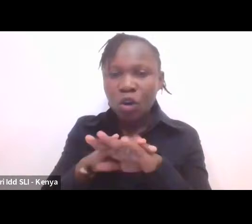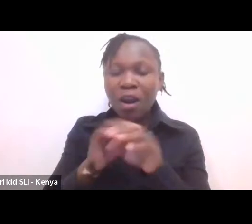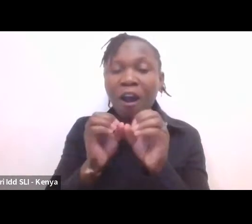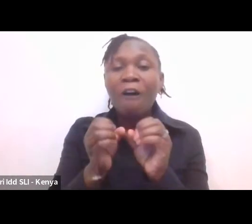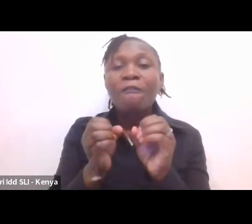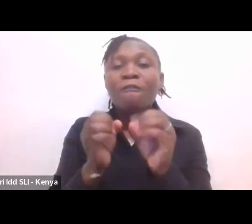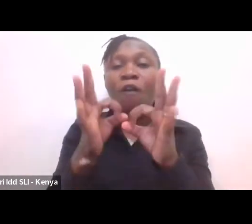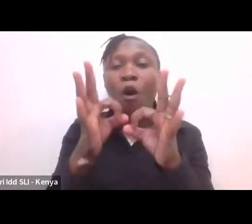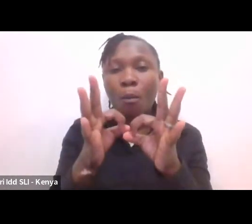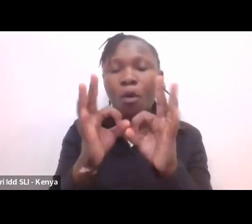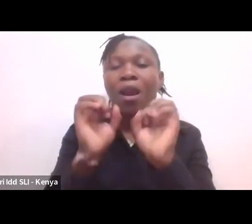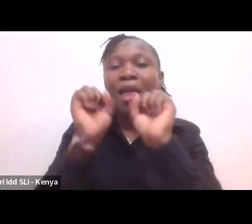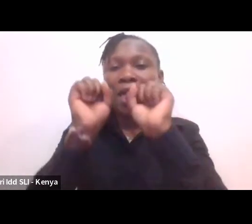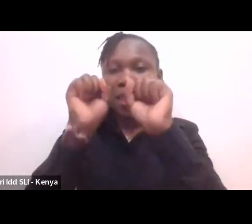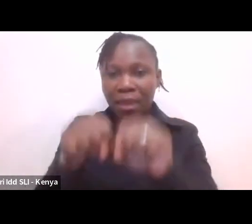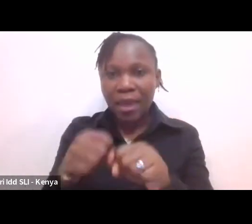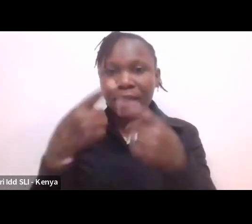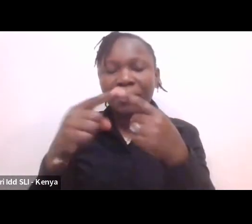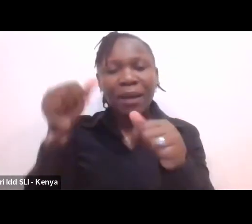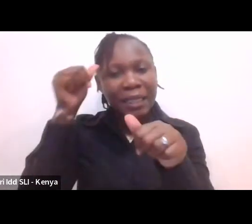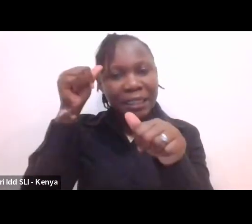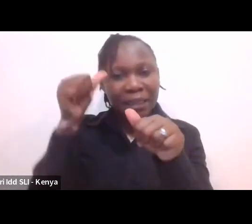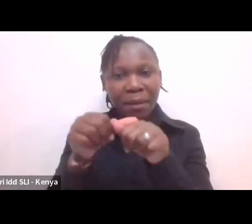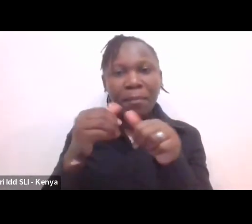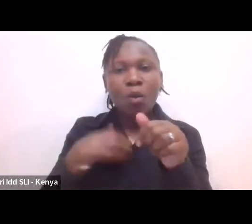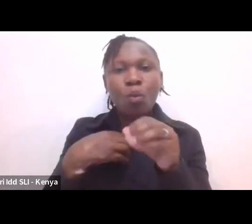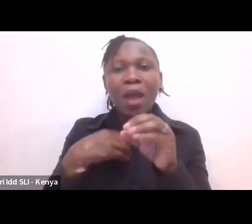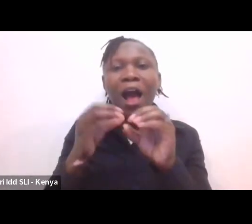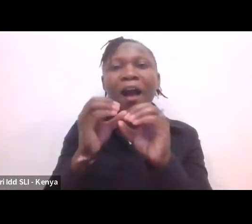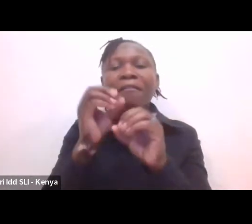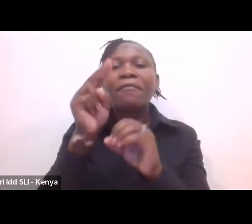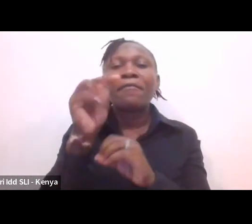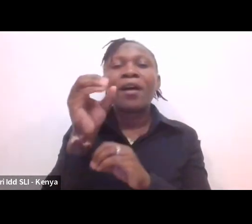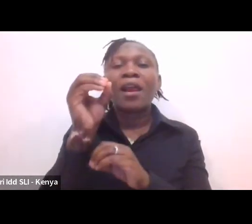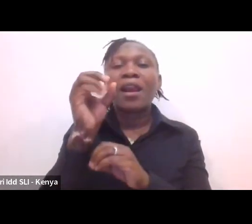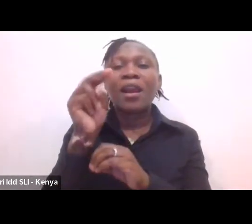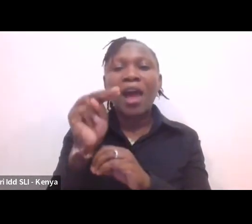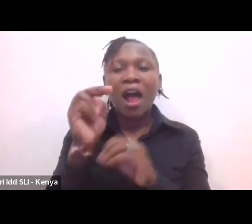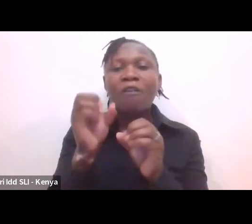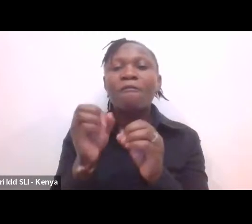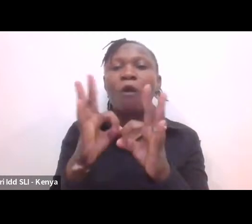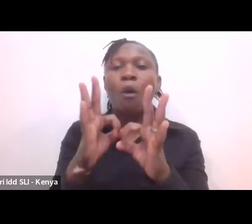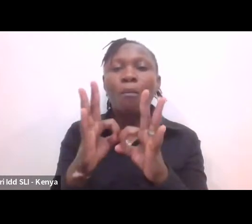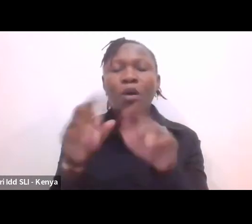keep the non-formal dimension in your mind.